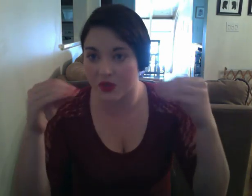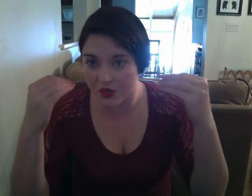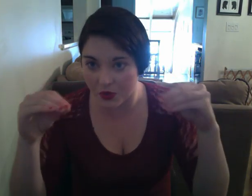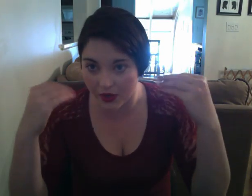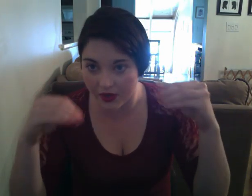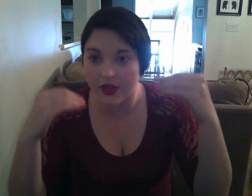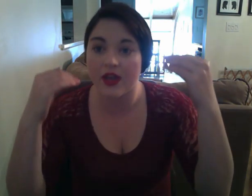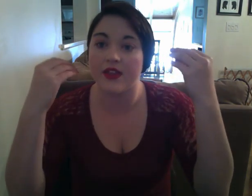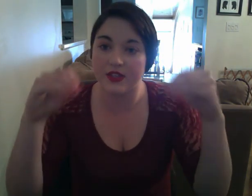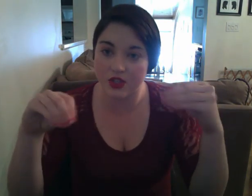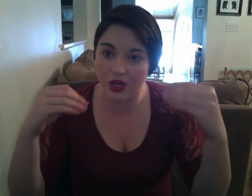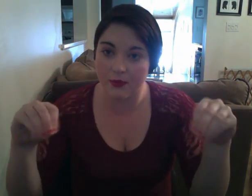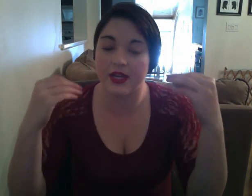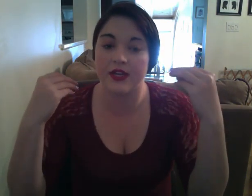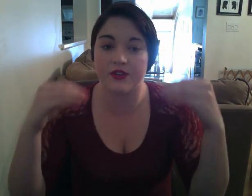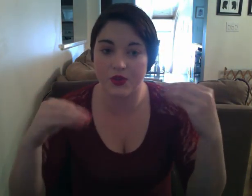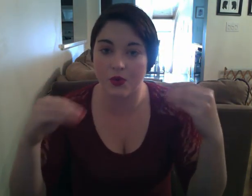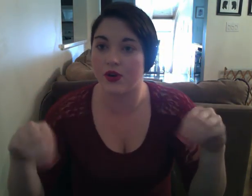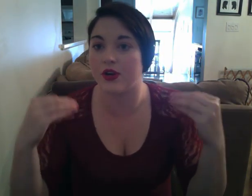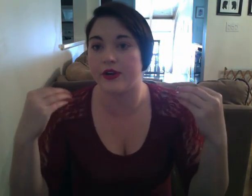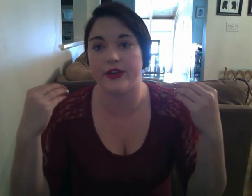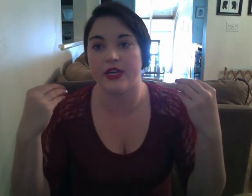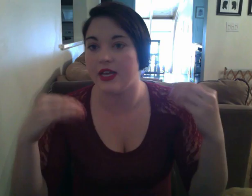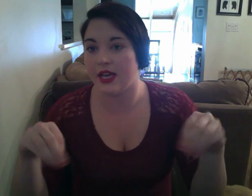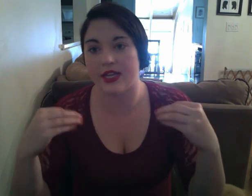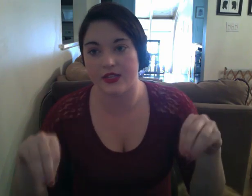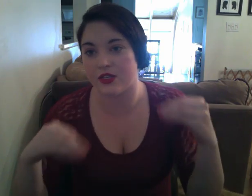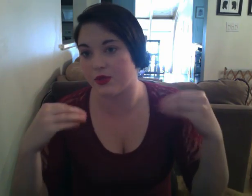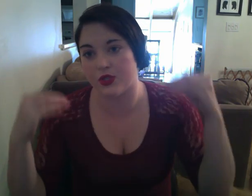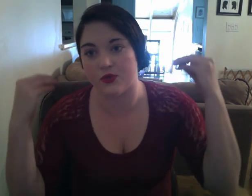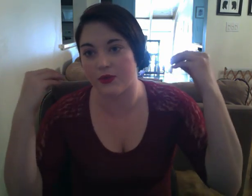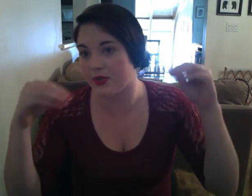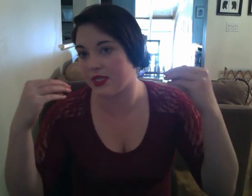Store. This is shopping, store. Anything dealing with store, retail.